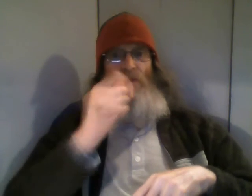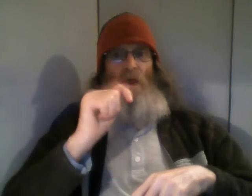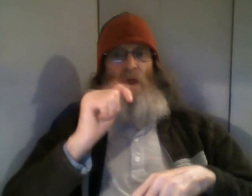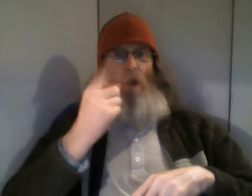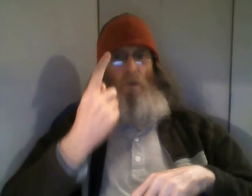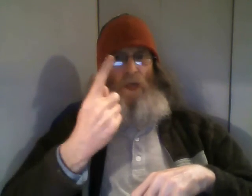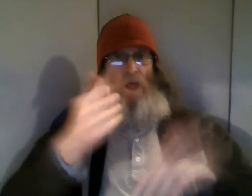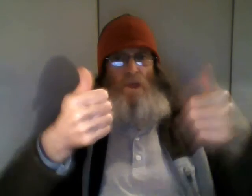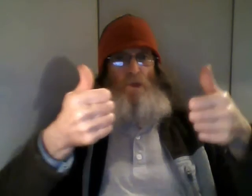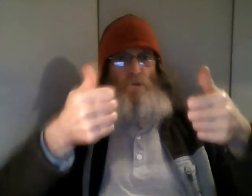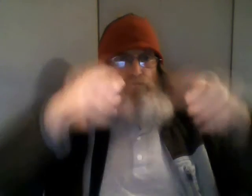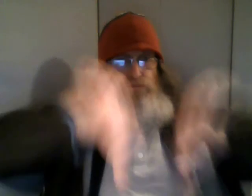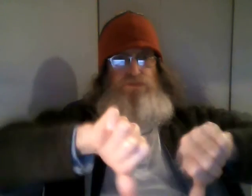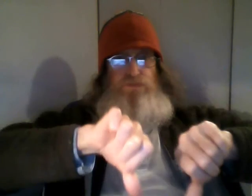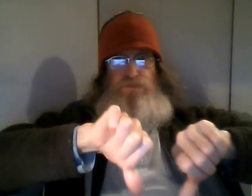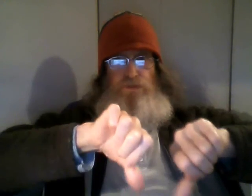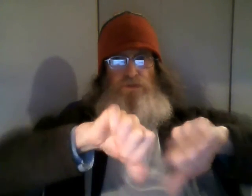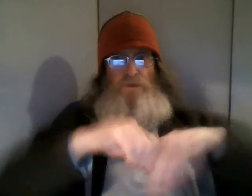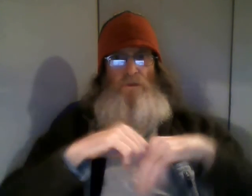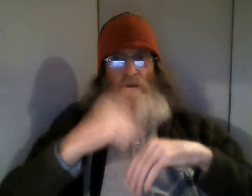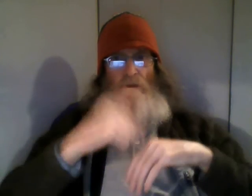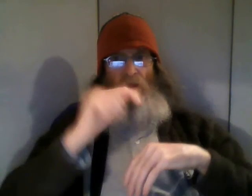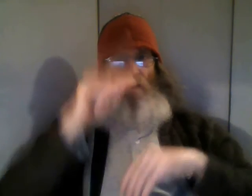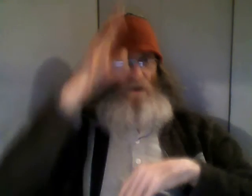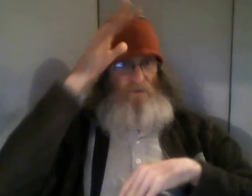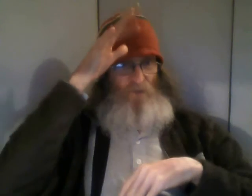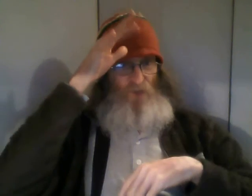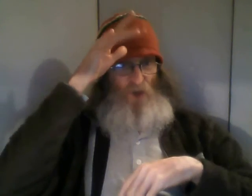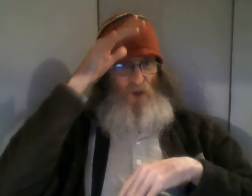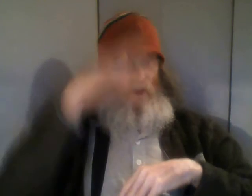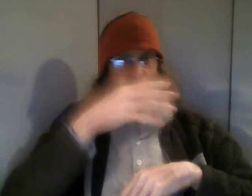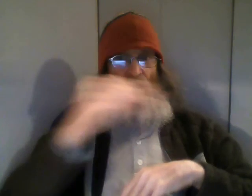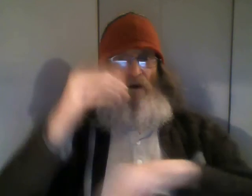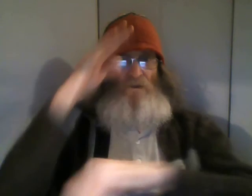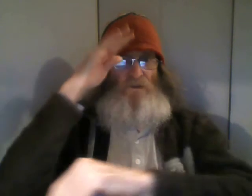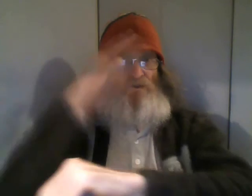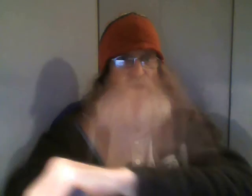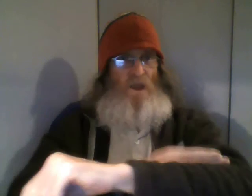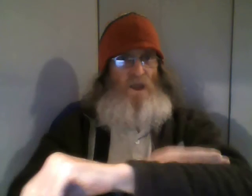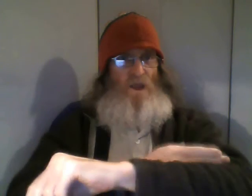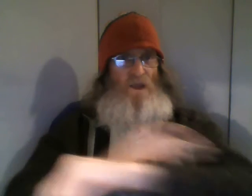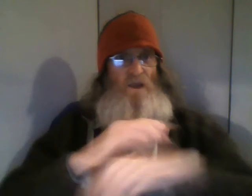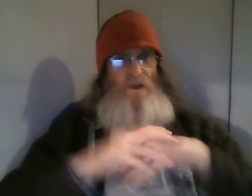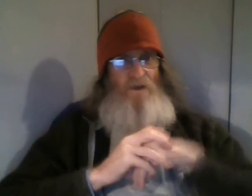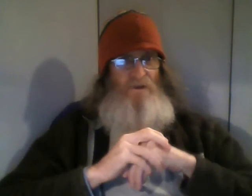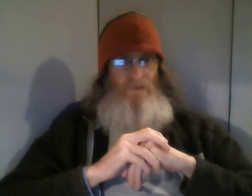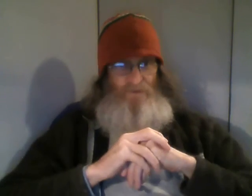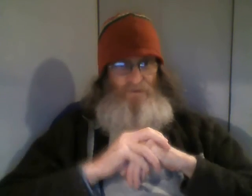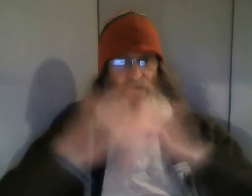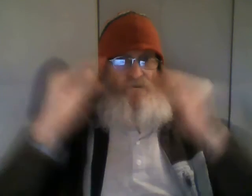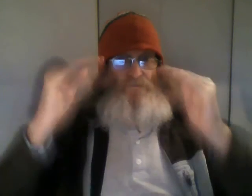but it makes sense to me. It's just that when I made that deal with him, I didn't know how